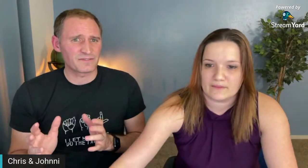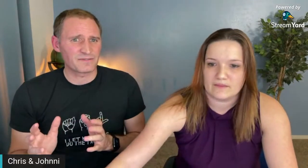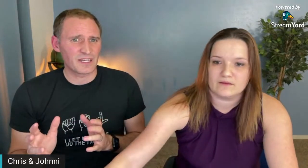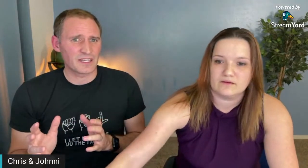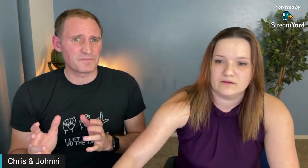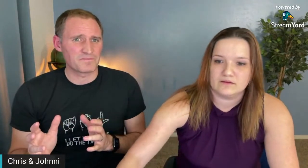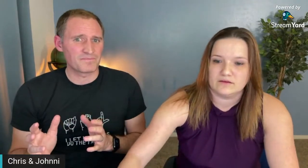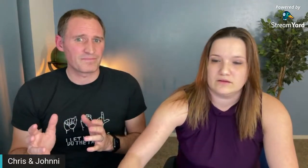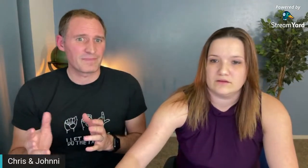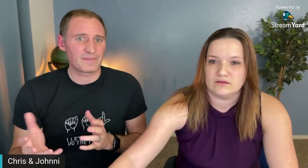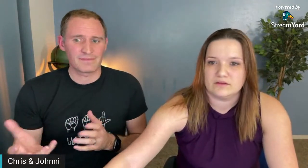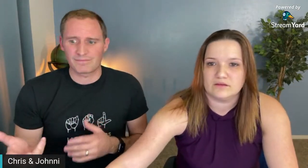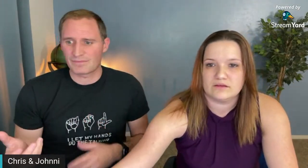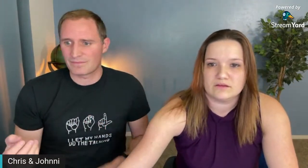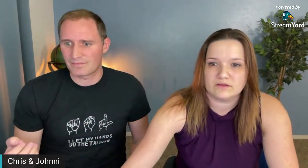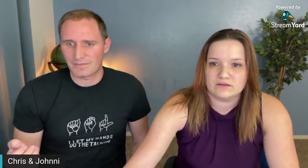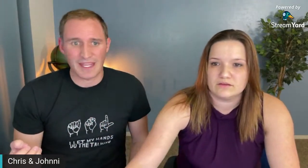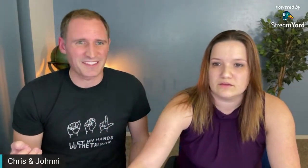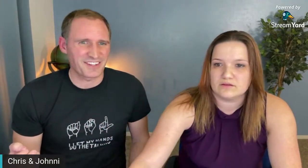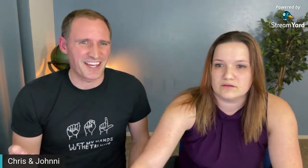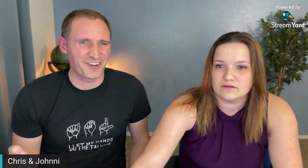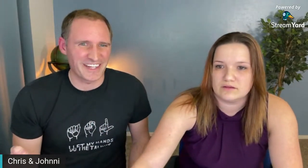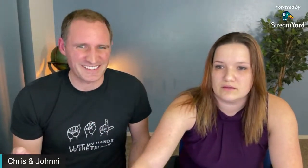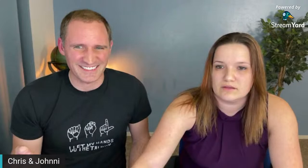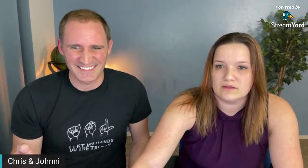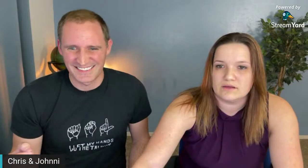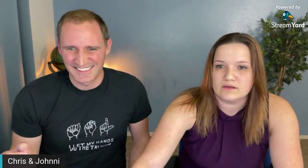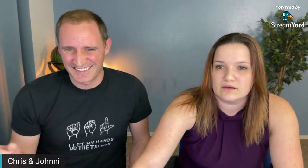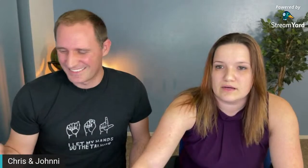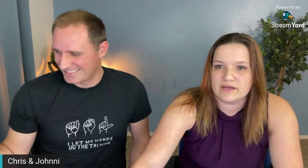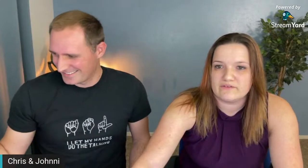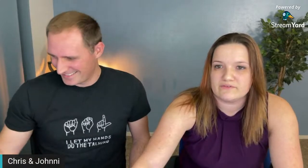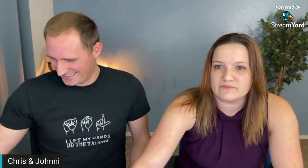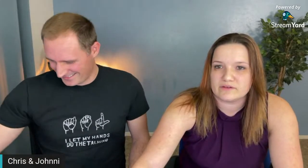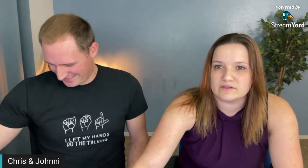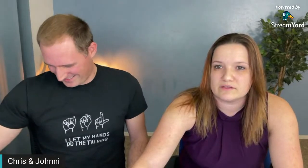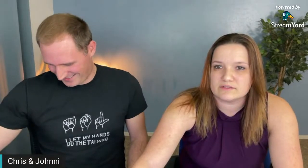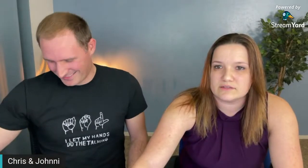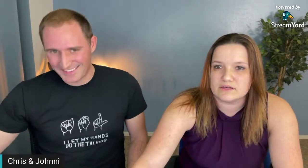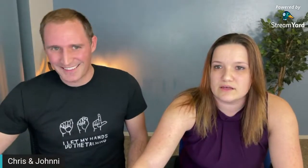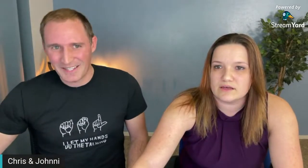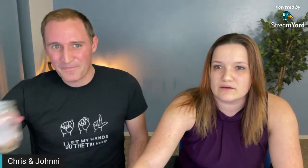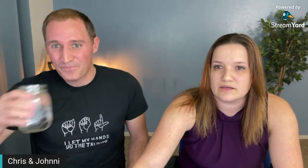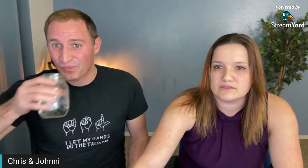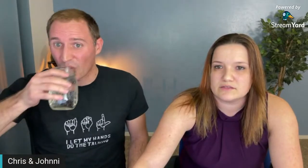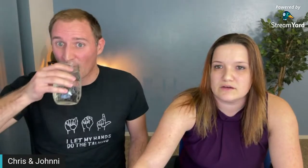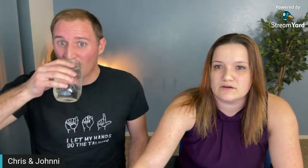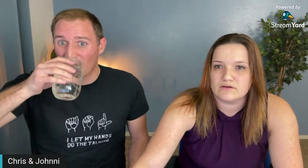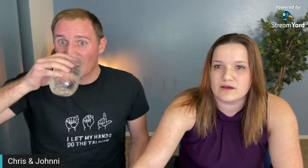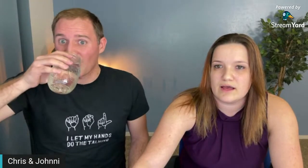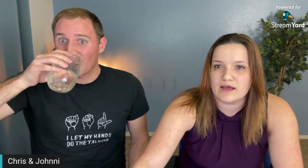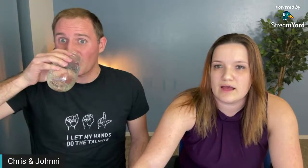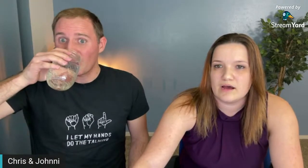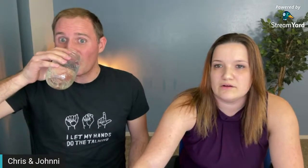answer that question. I have Okay, so how do